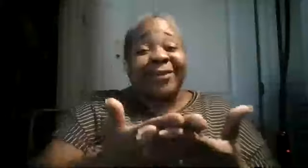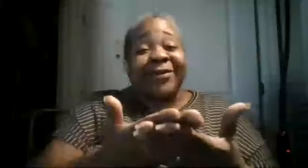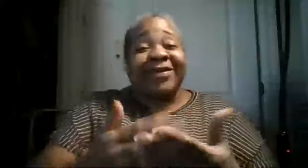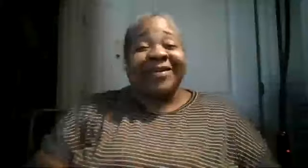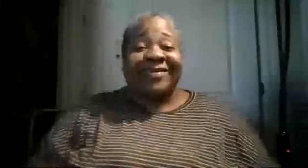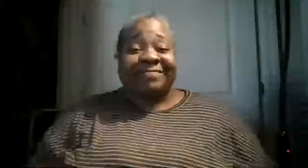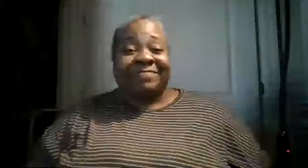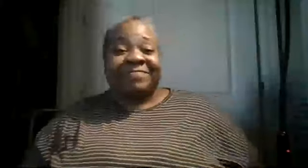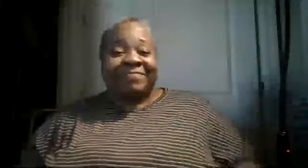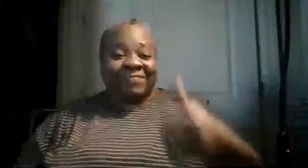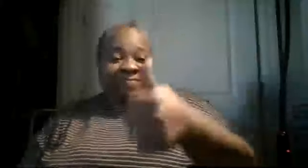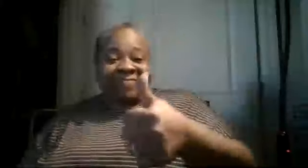Good.